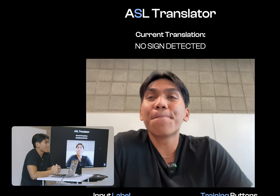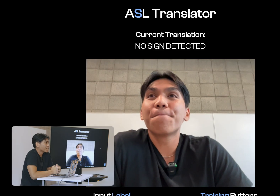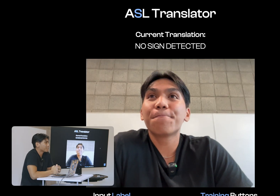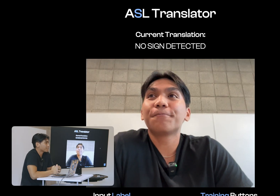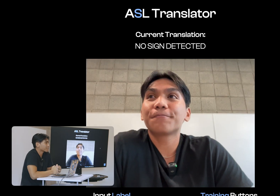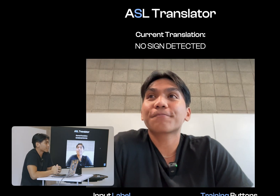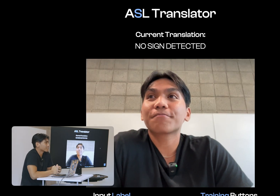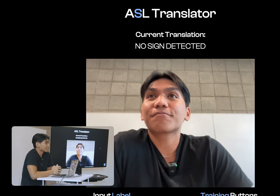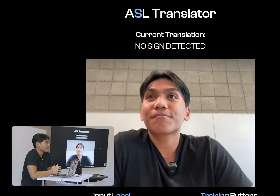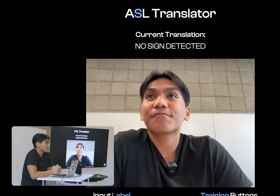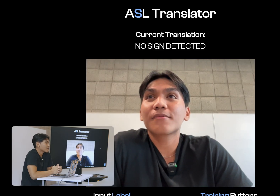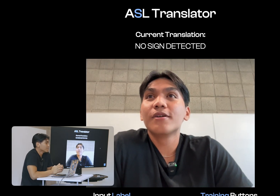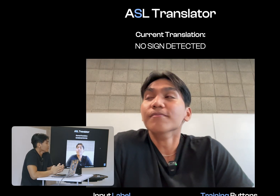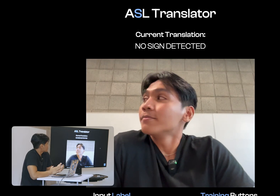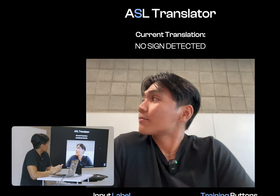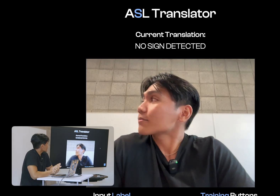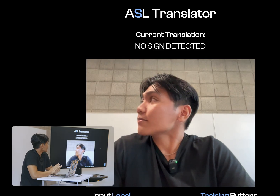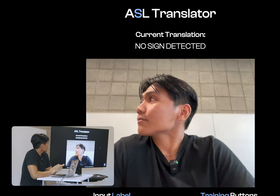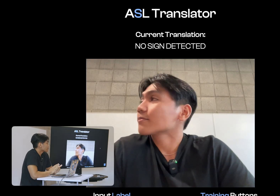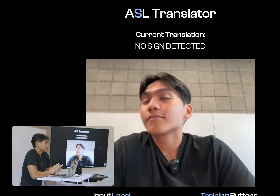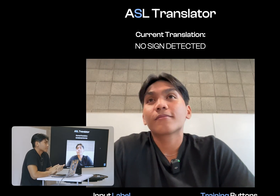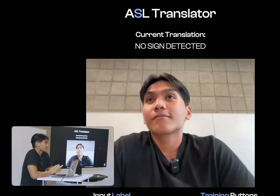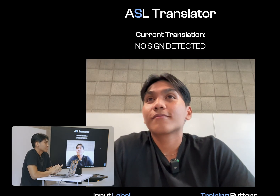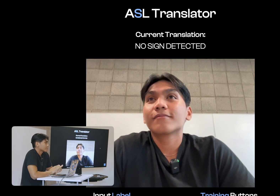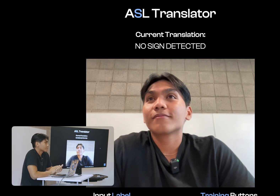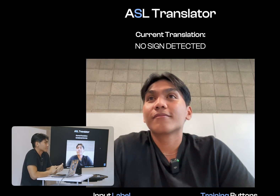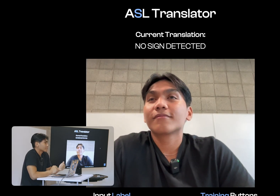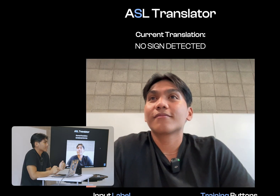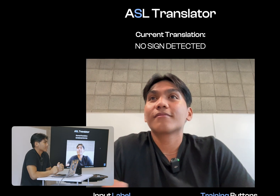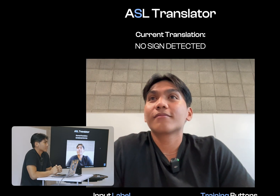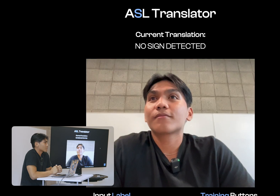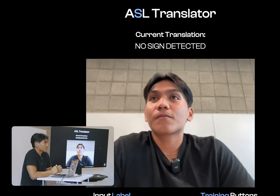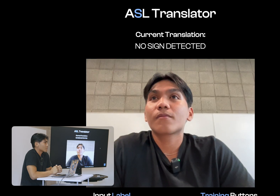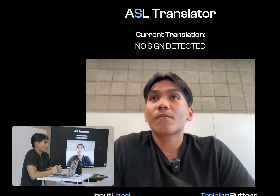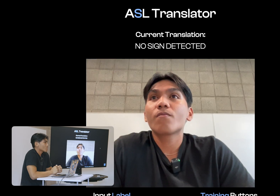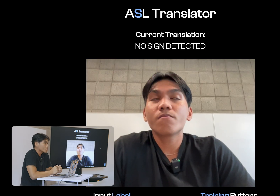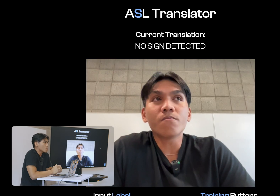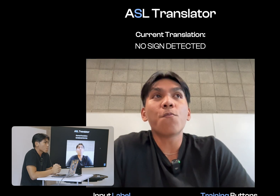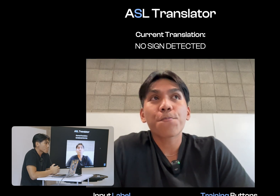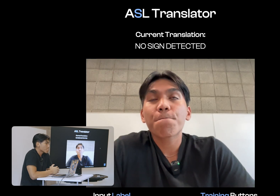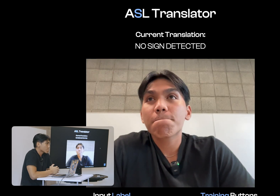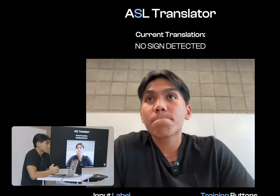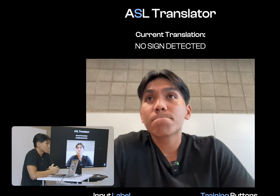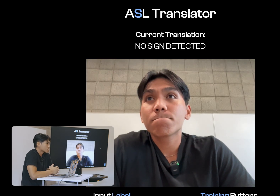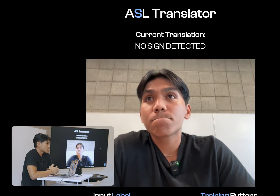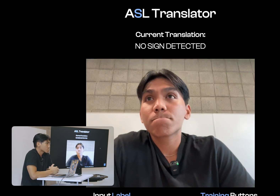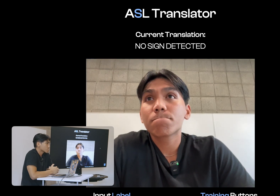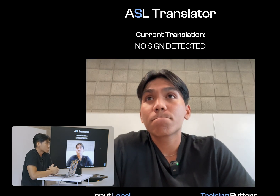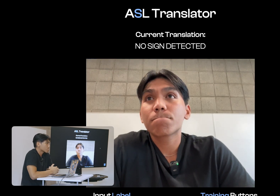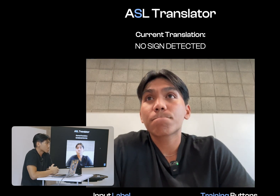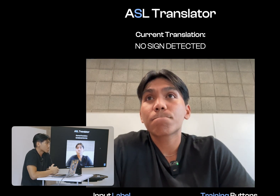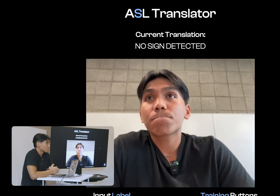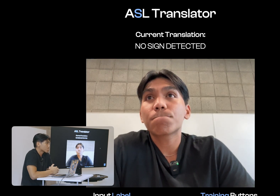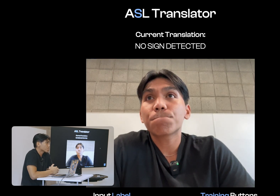yeah. And then, but also, I guess, if this was to be mass used, Mm-hmm. it will want to